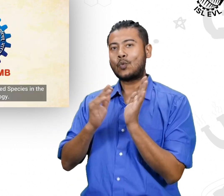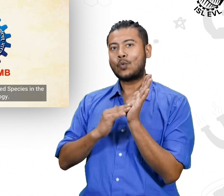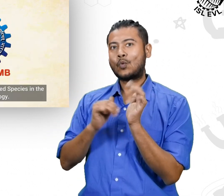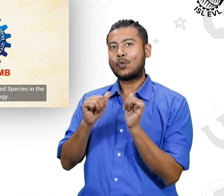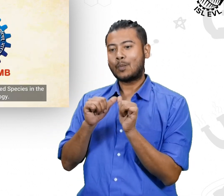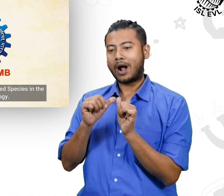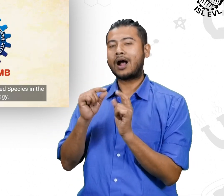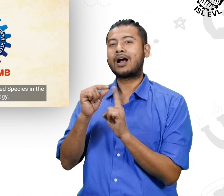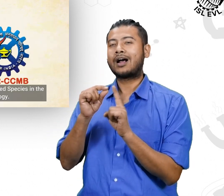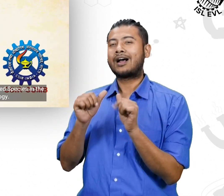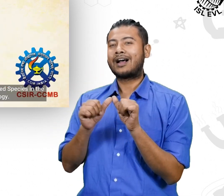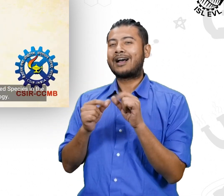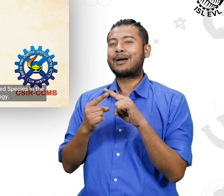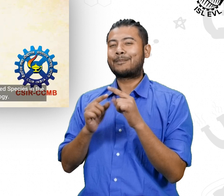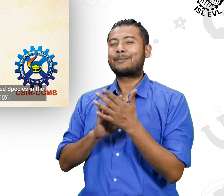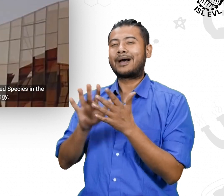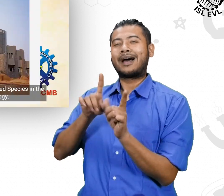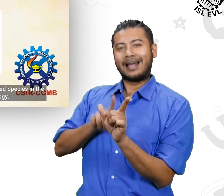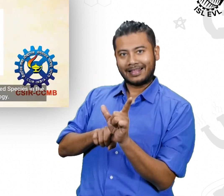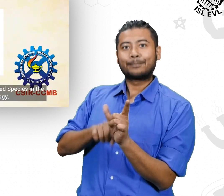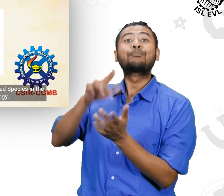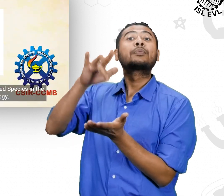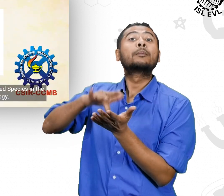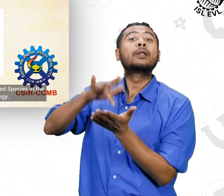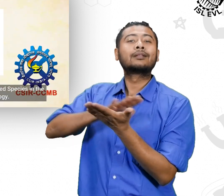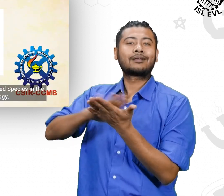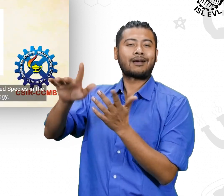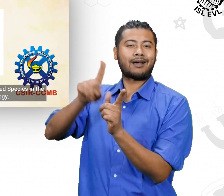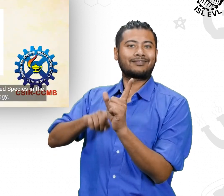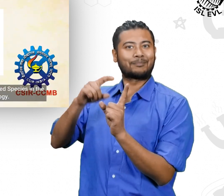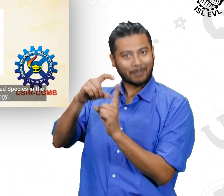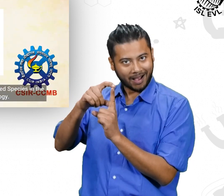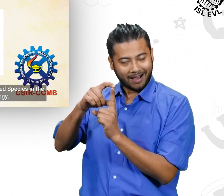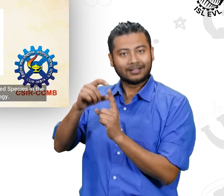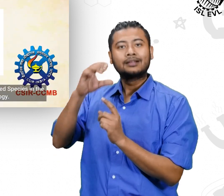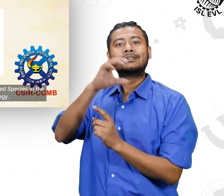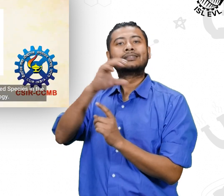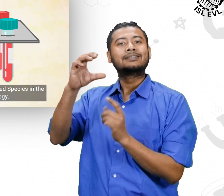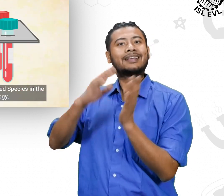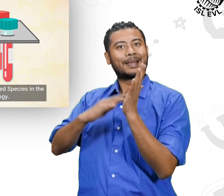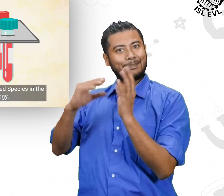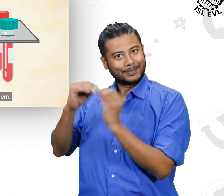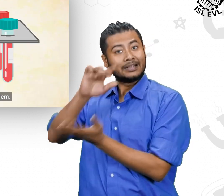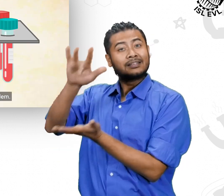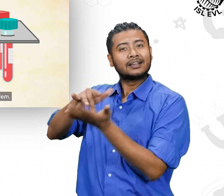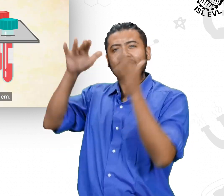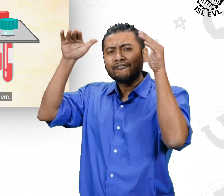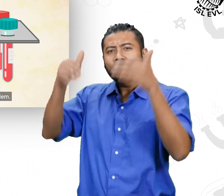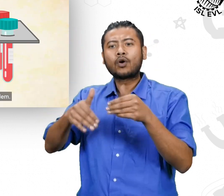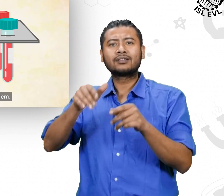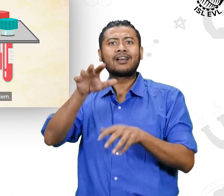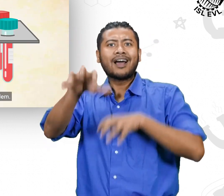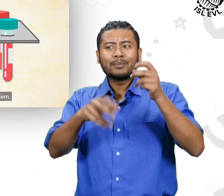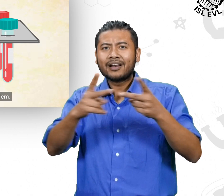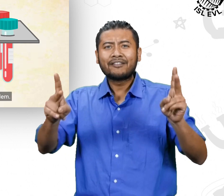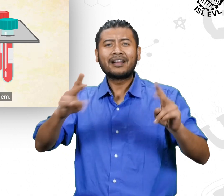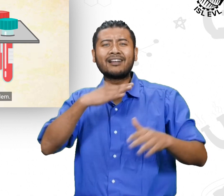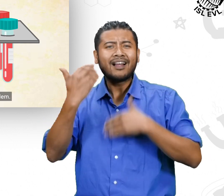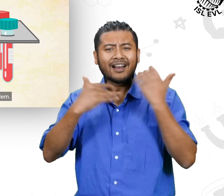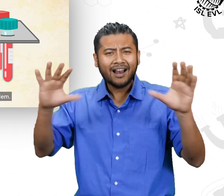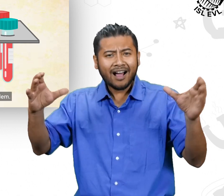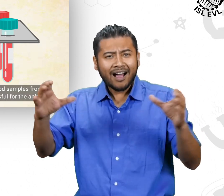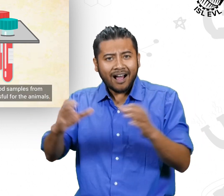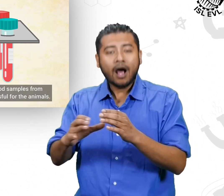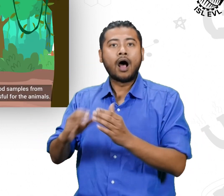at the Laboratory for Conservation of Endangered Species in the Center for Cellular and Molecular Biology. This is great, but there is